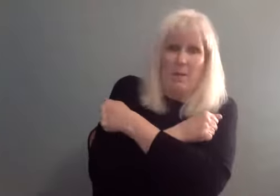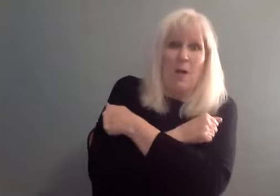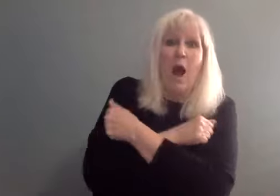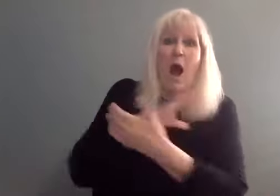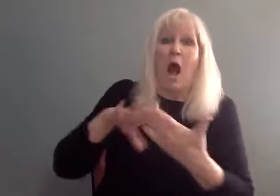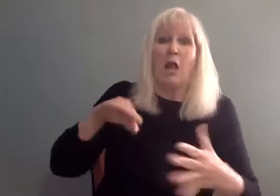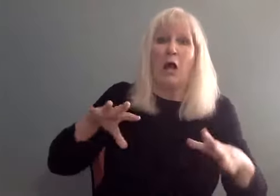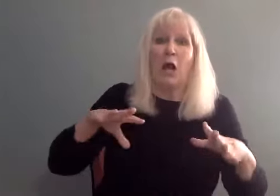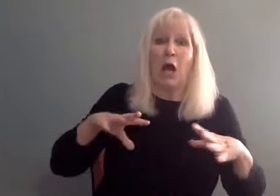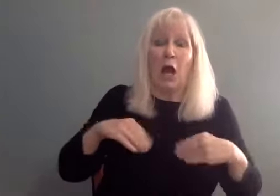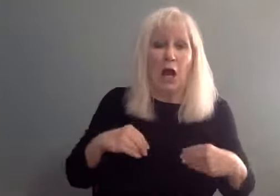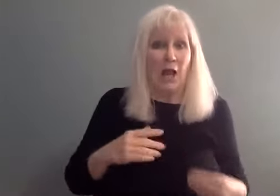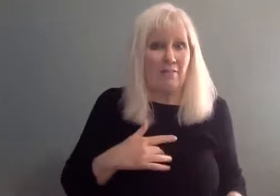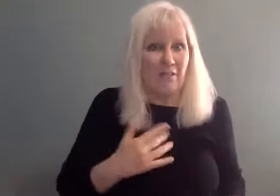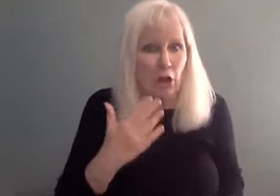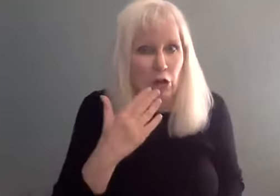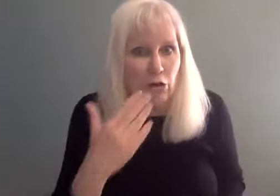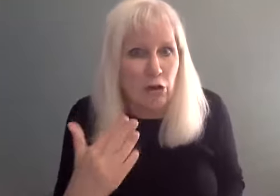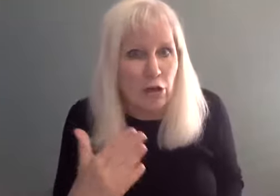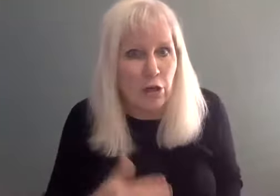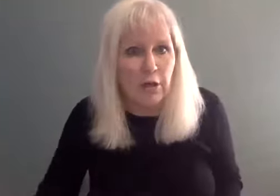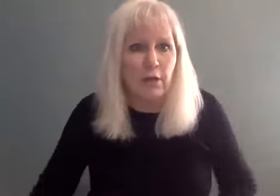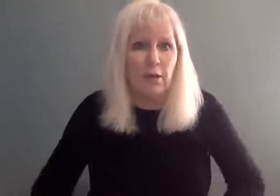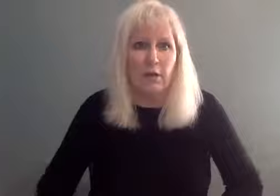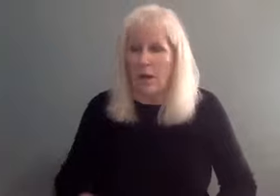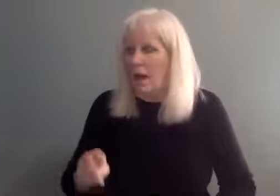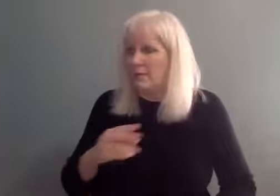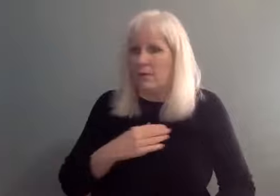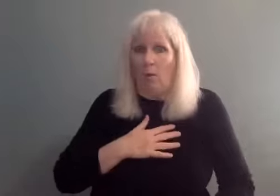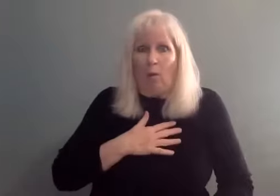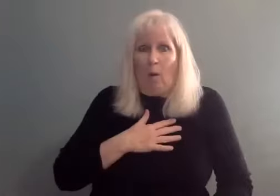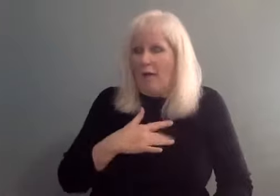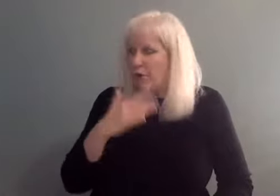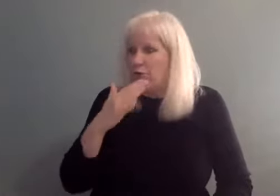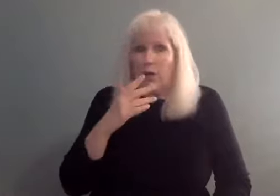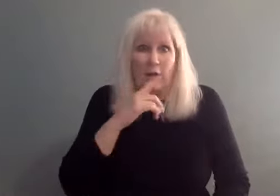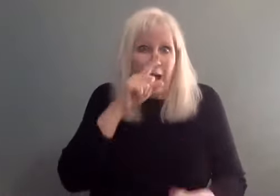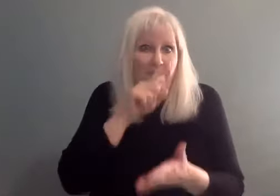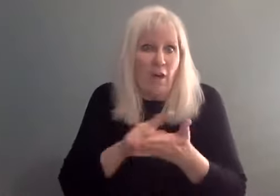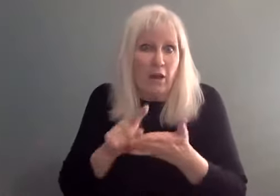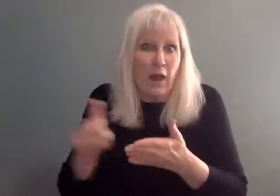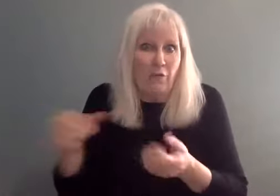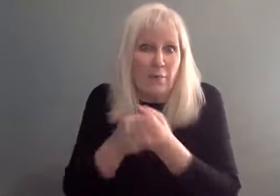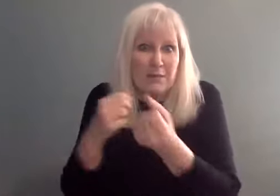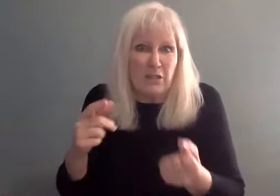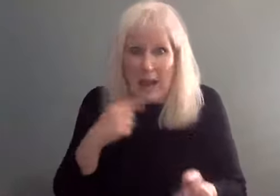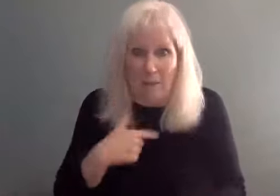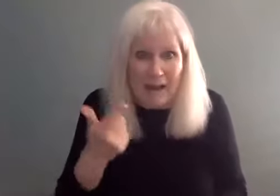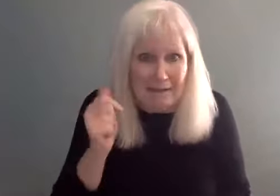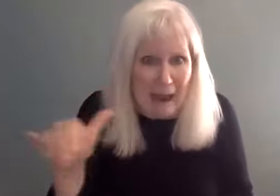good? I think I'm in love with my sponsor. Oh my goodness, I think I must be gay. So somewhere through my broken jaw,